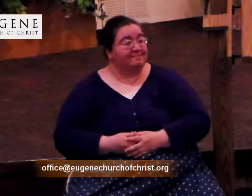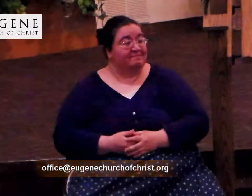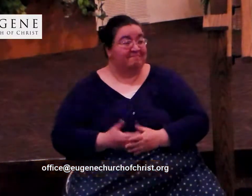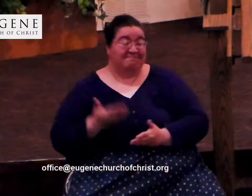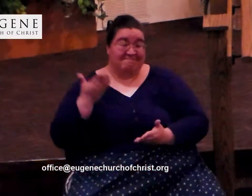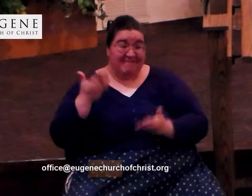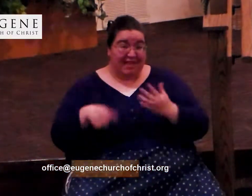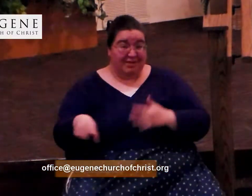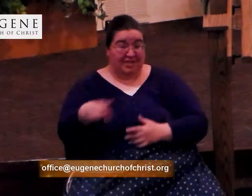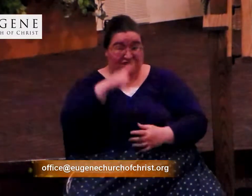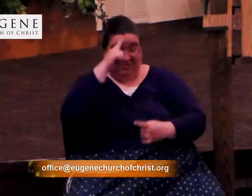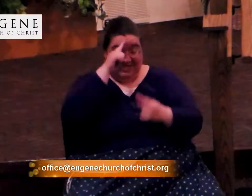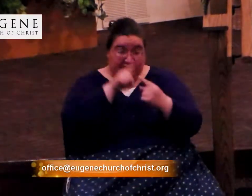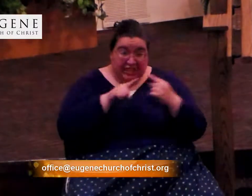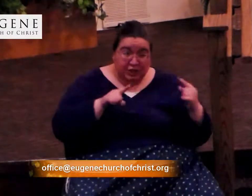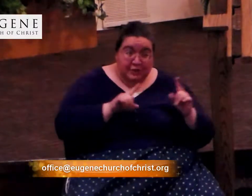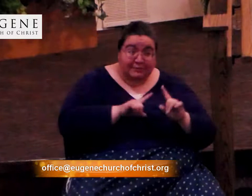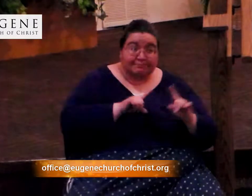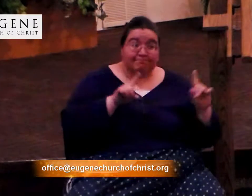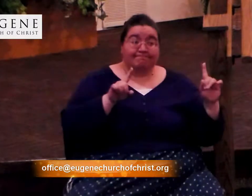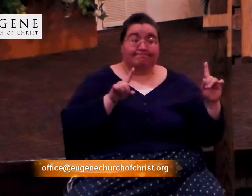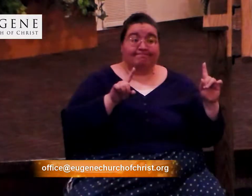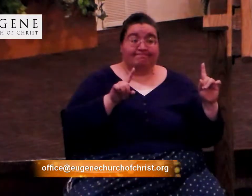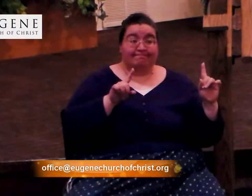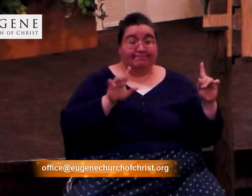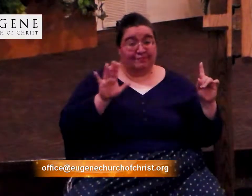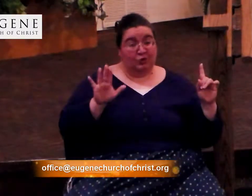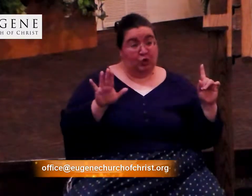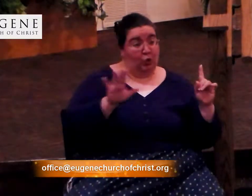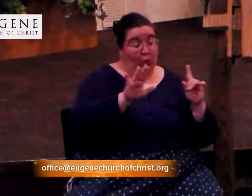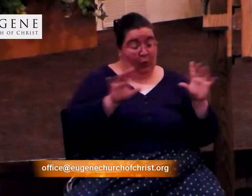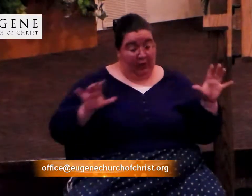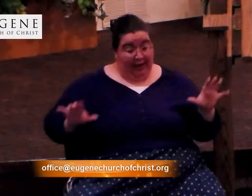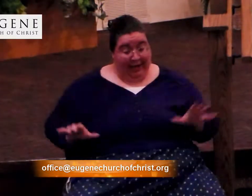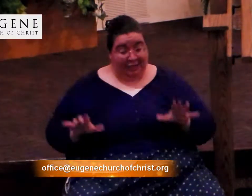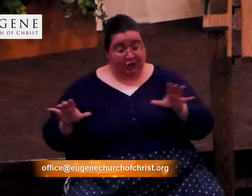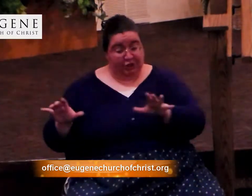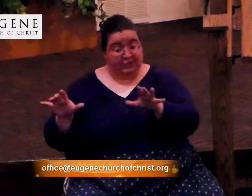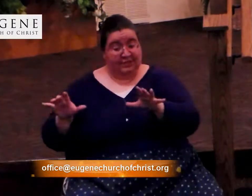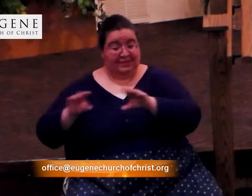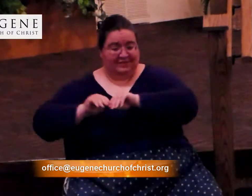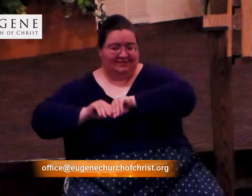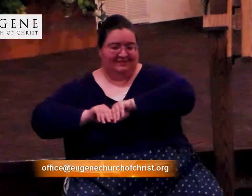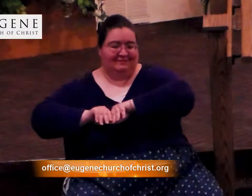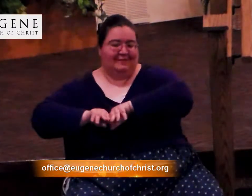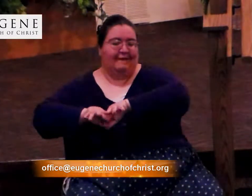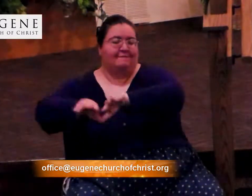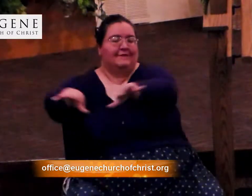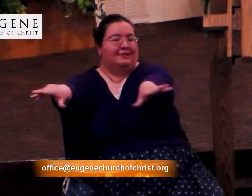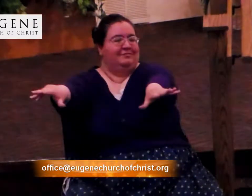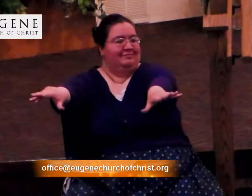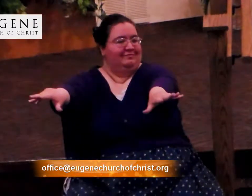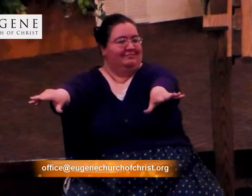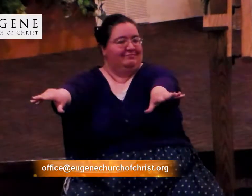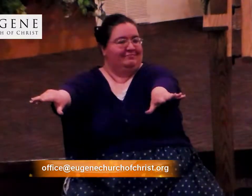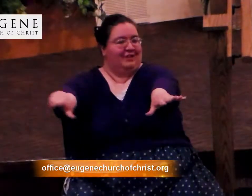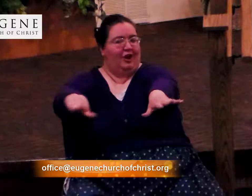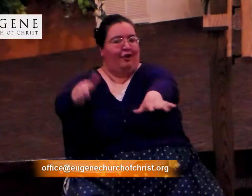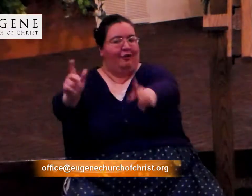things in your life, the things that you do, affect others. And so are you affecting them in a positive way or in a negative